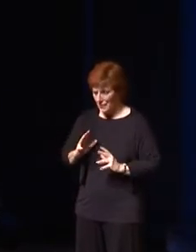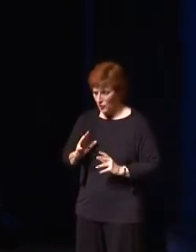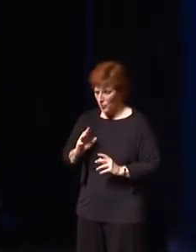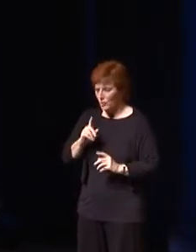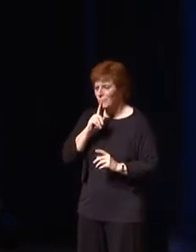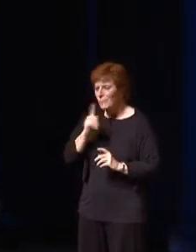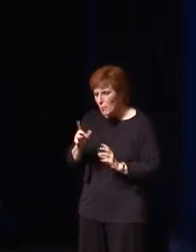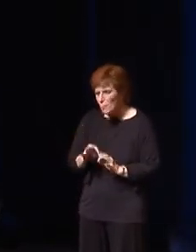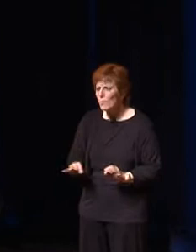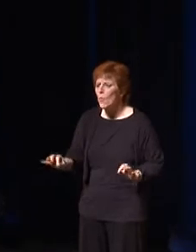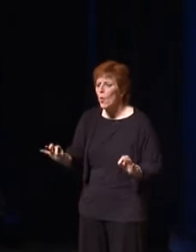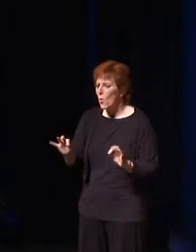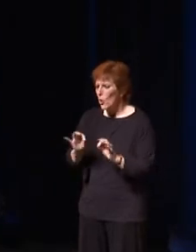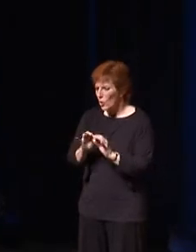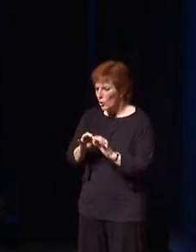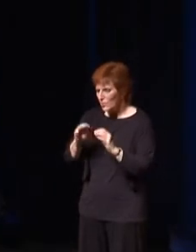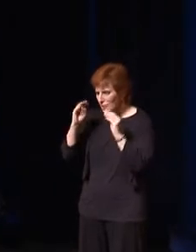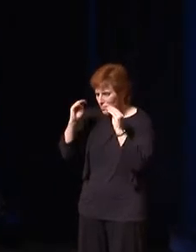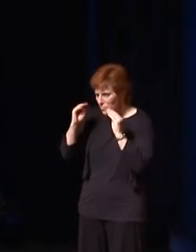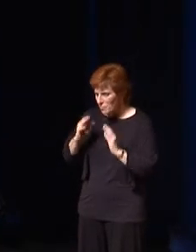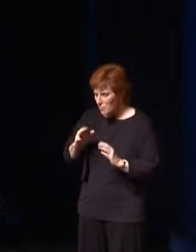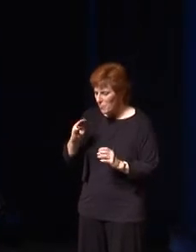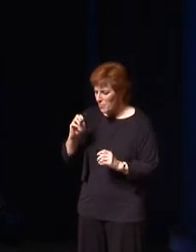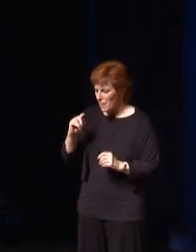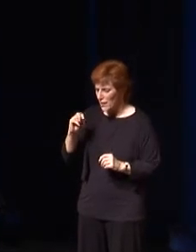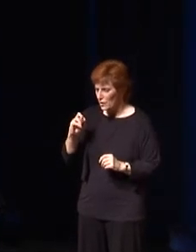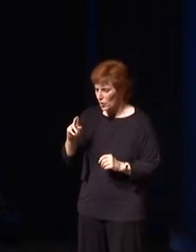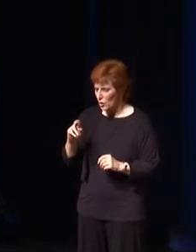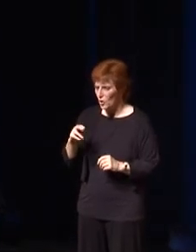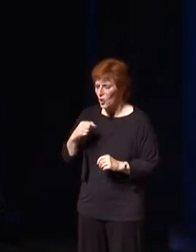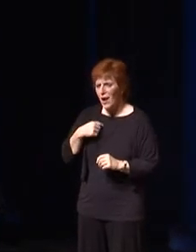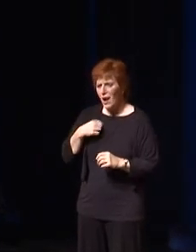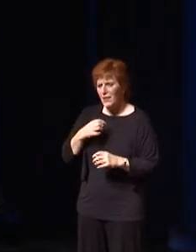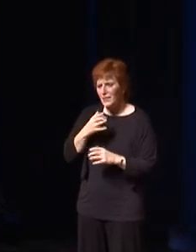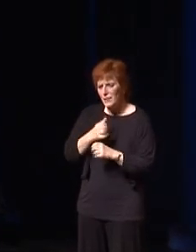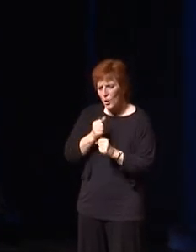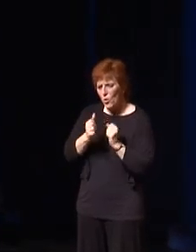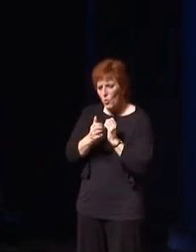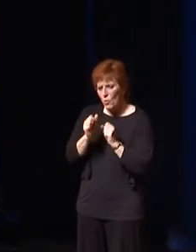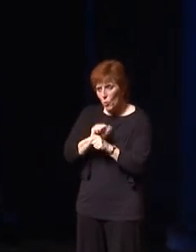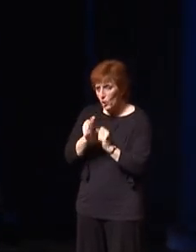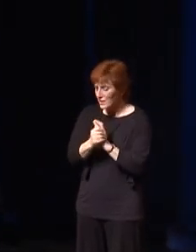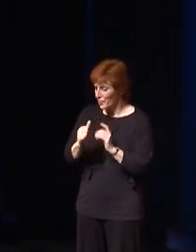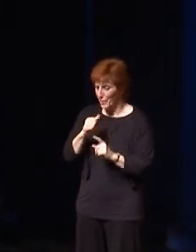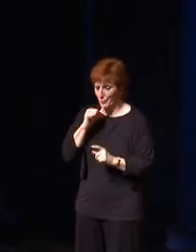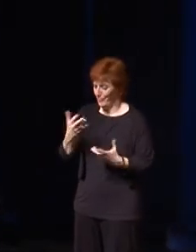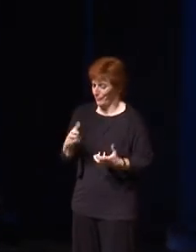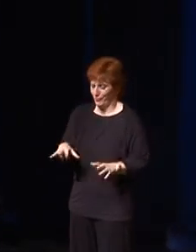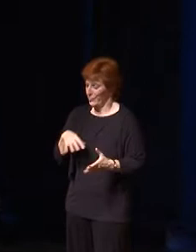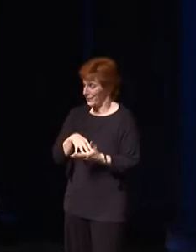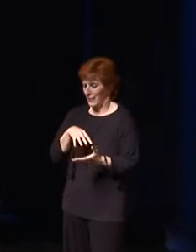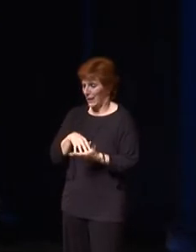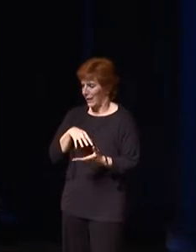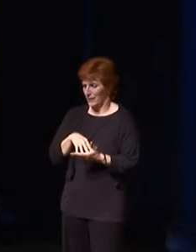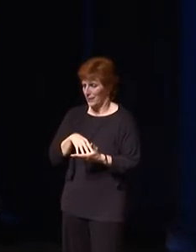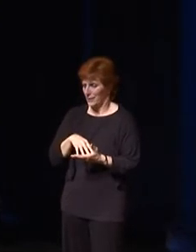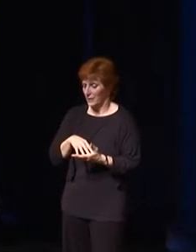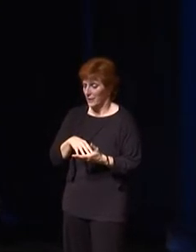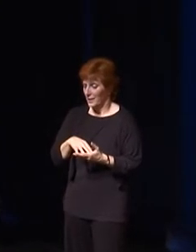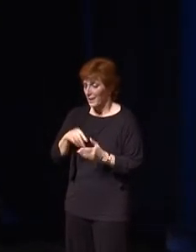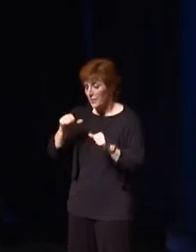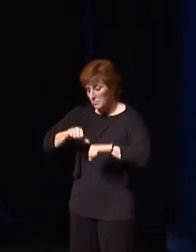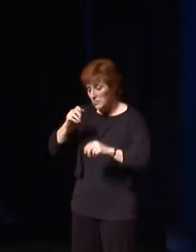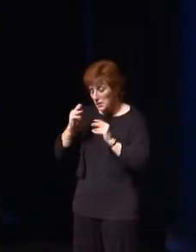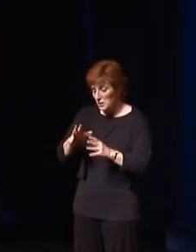really important mentors, because I didn't know I was getting all these work skills. I wasn't studying. I had no interest in studying. And he got